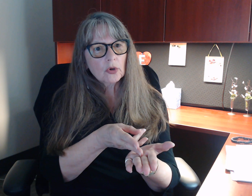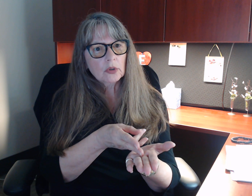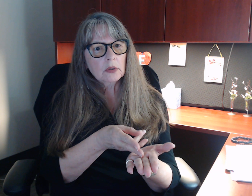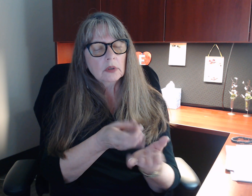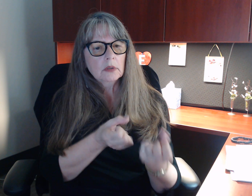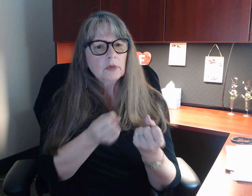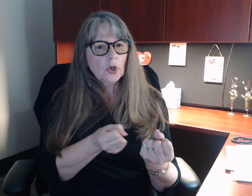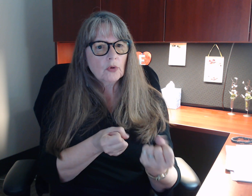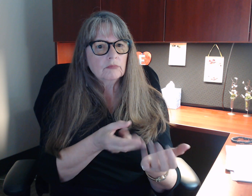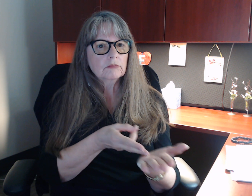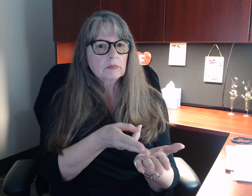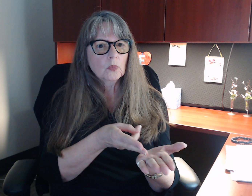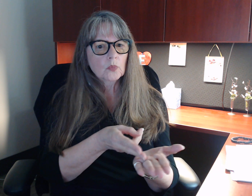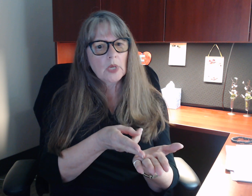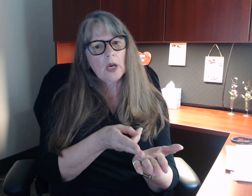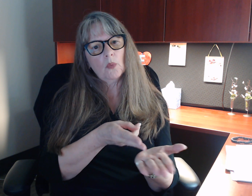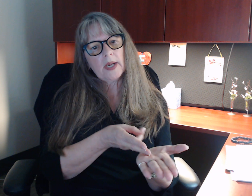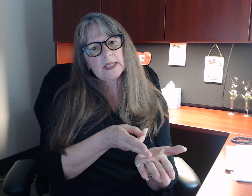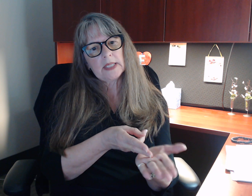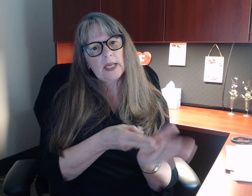stronger, way to say it.